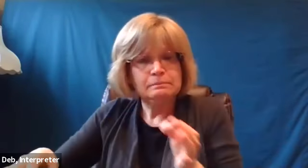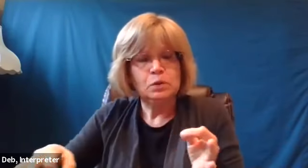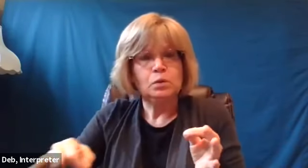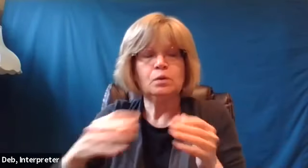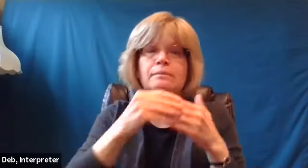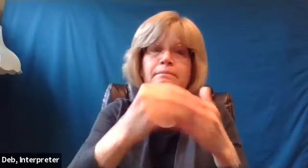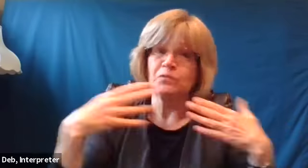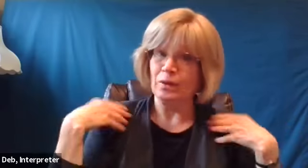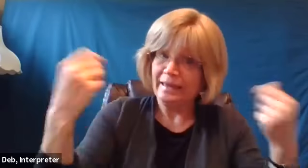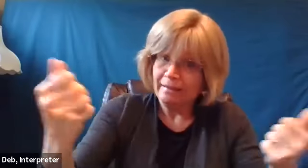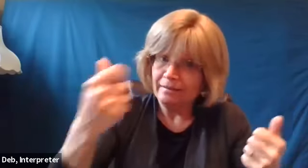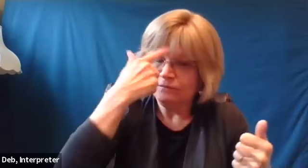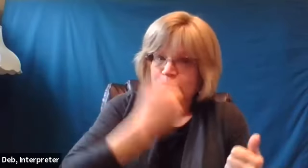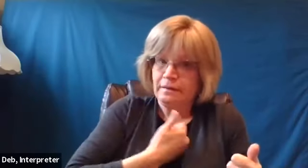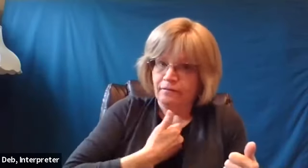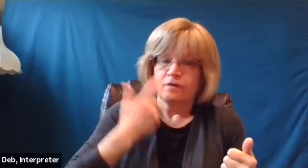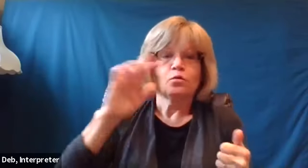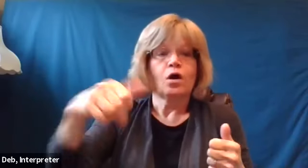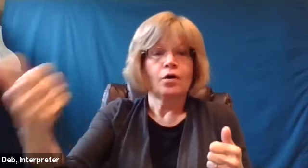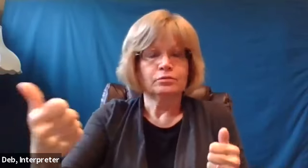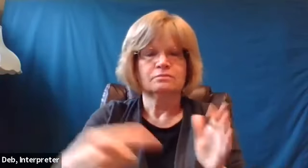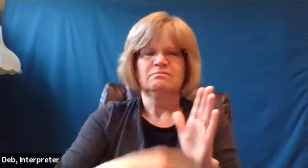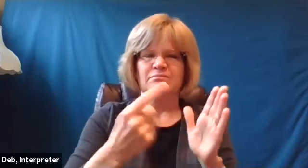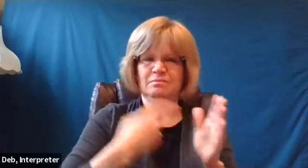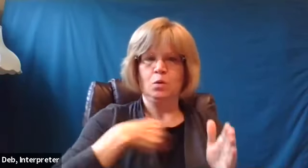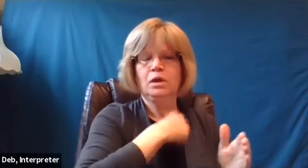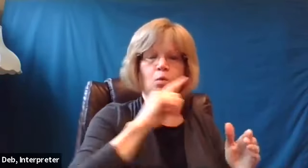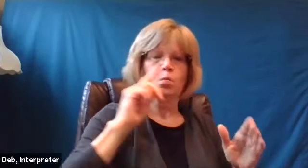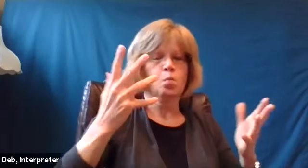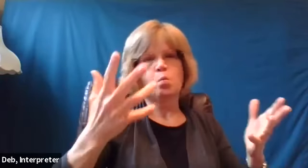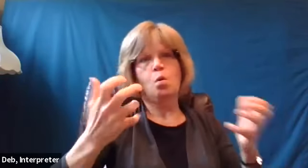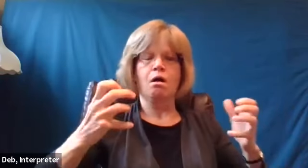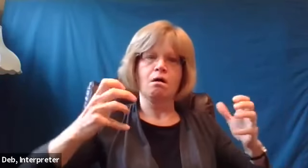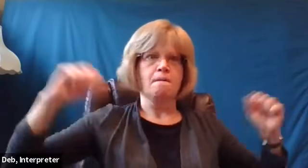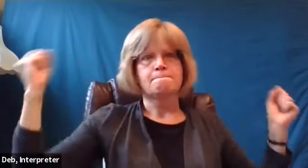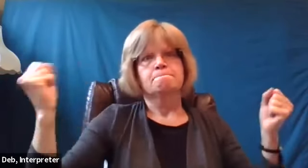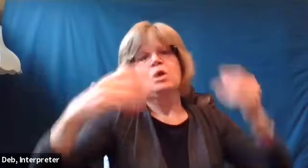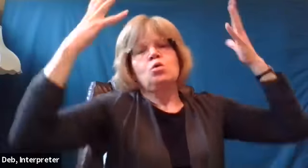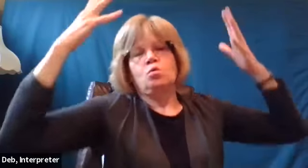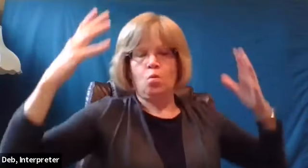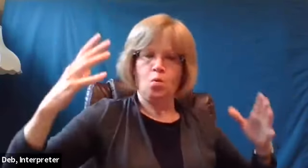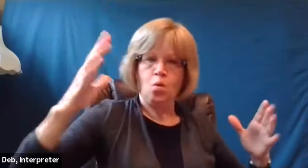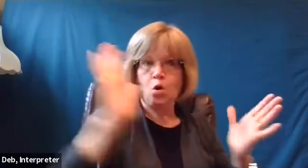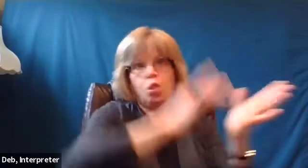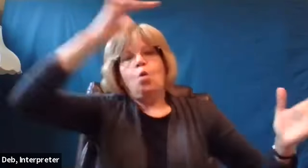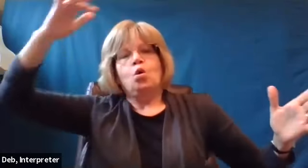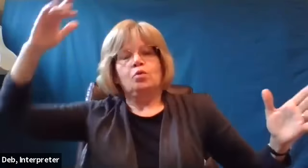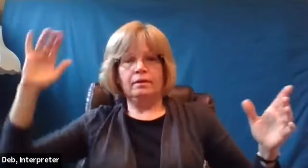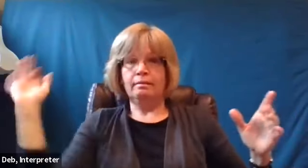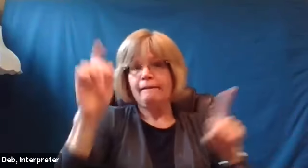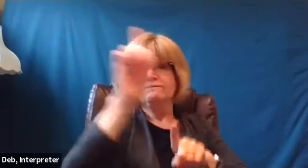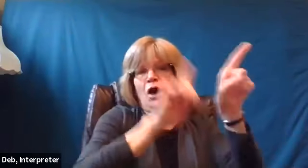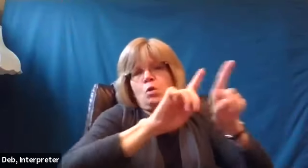others. We sometimes want the glory, the fireworks, the dazzling miracles, but we forget that Jesus showed up not in the Hilton, but in the